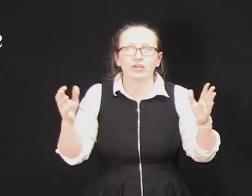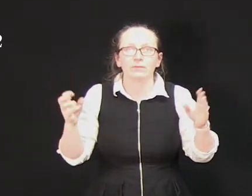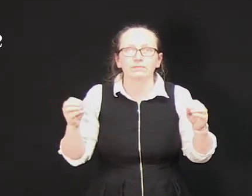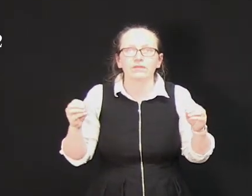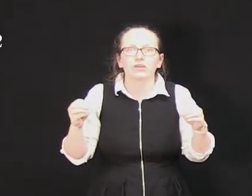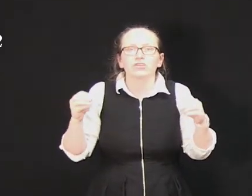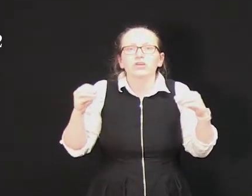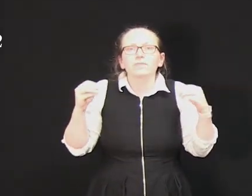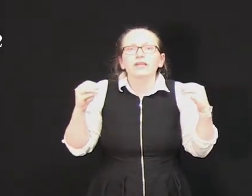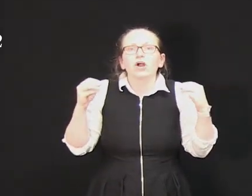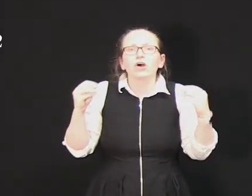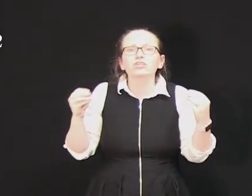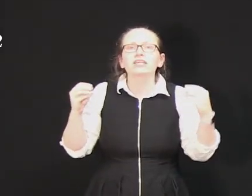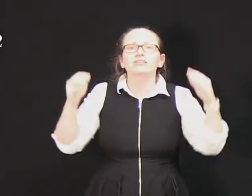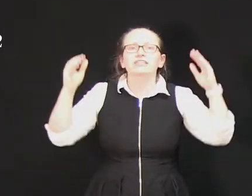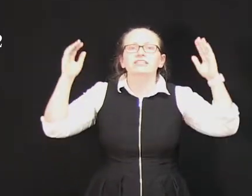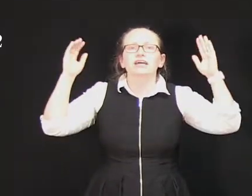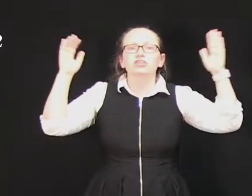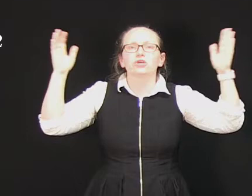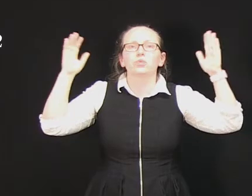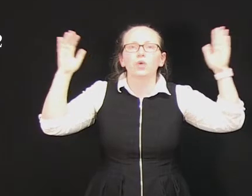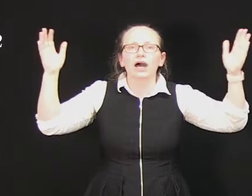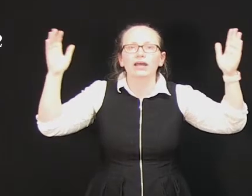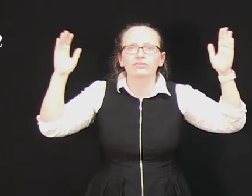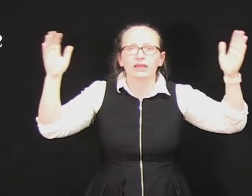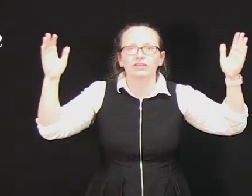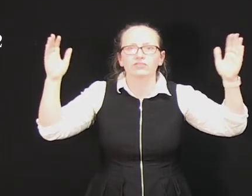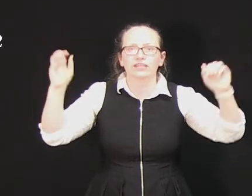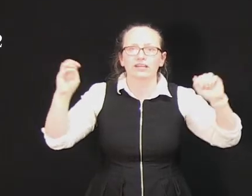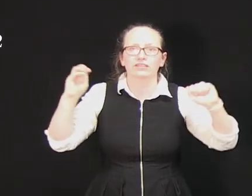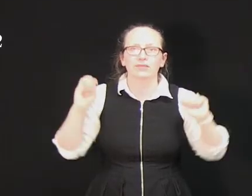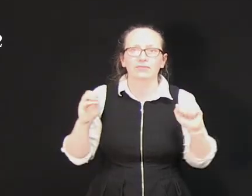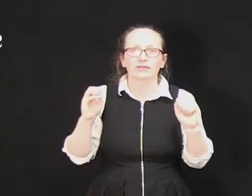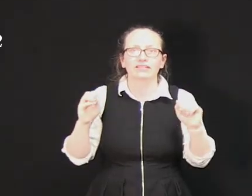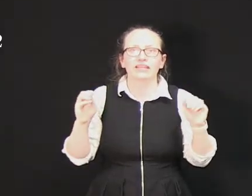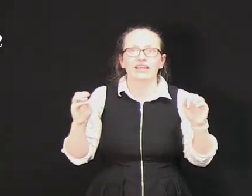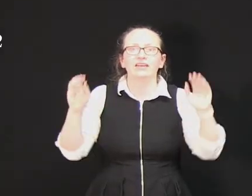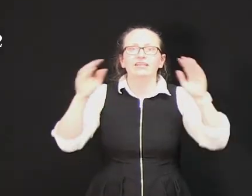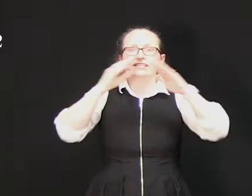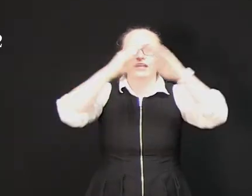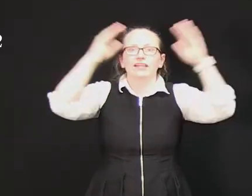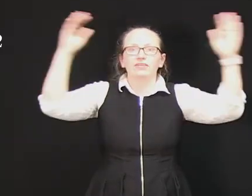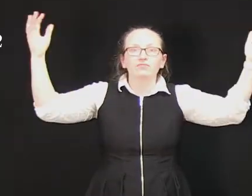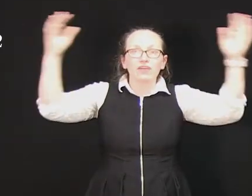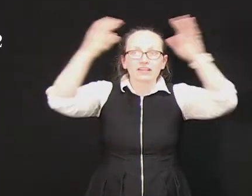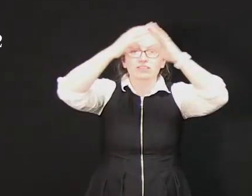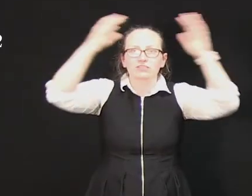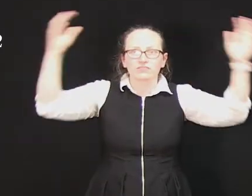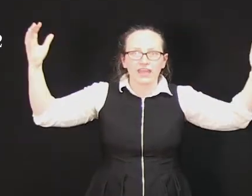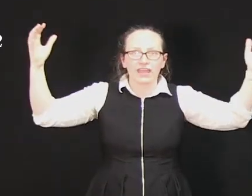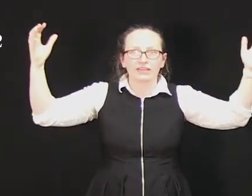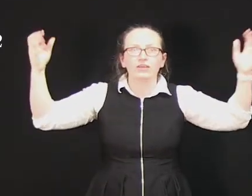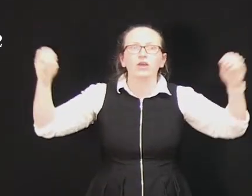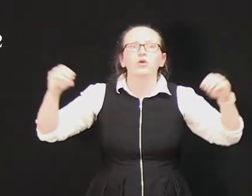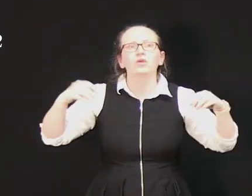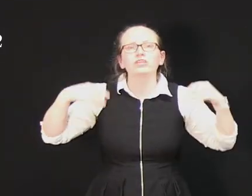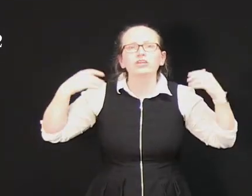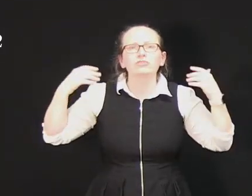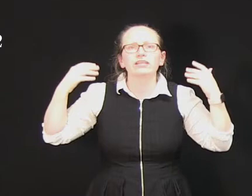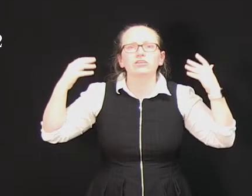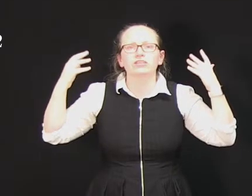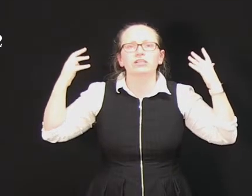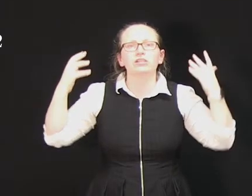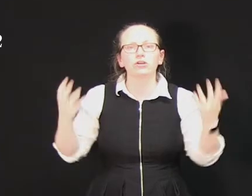this video. So because there is such a wide range of sounds that people can hear, scaling factors of 10,